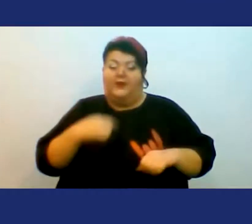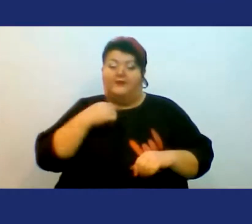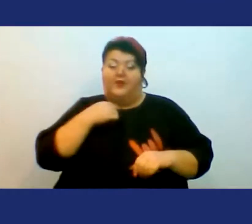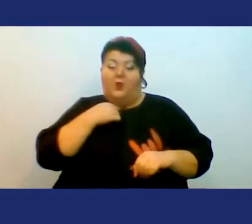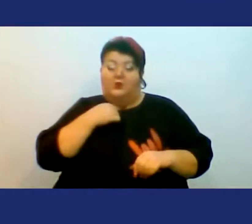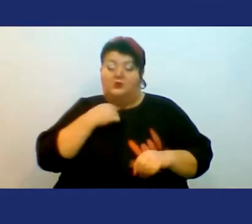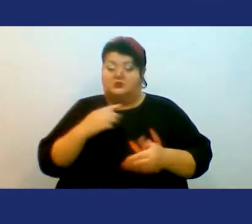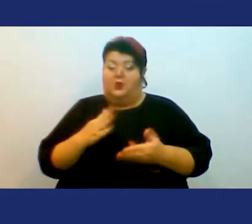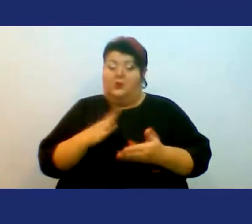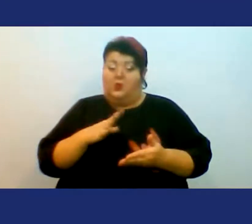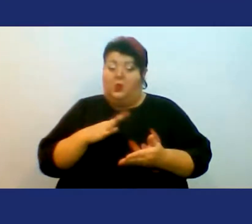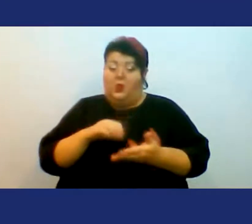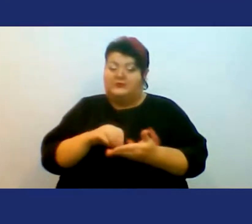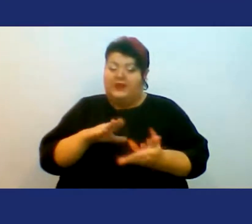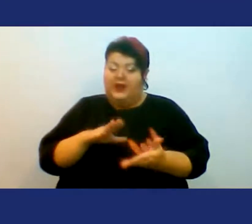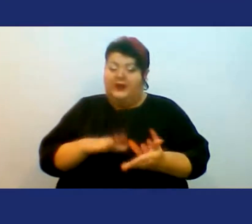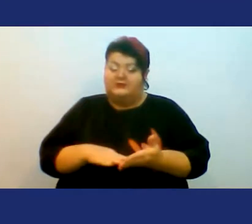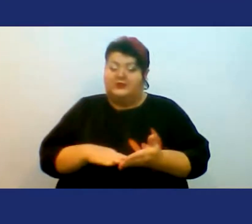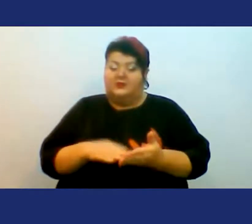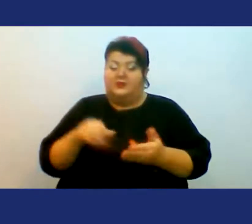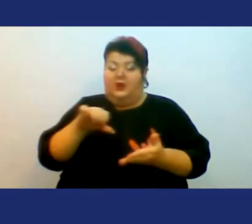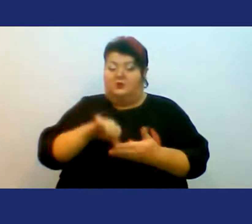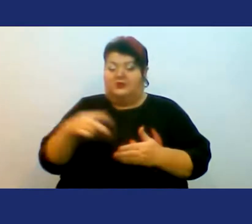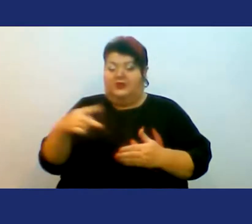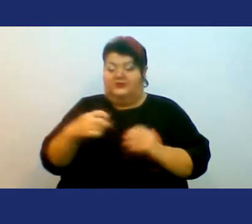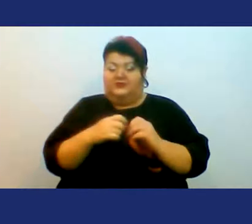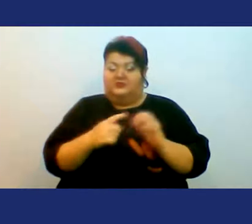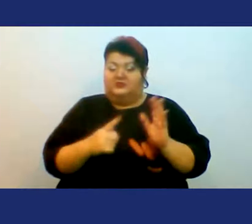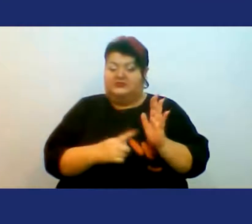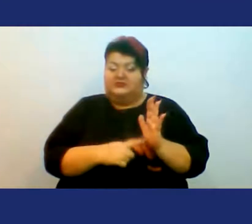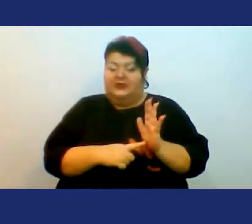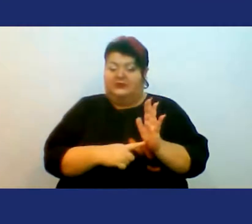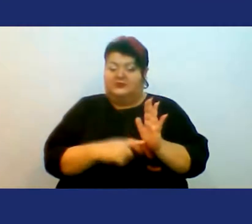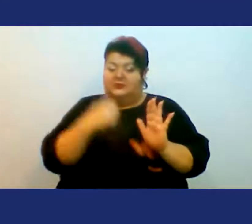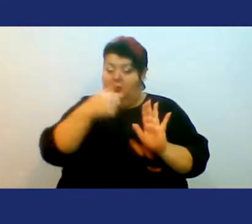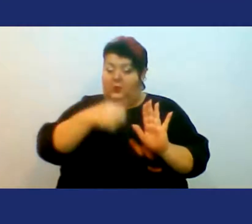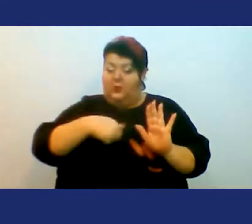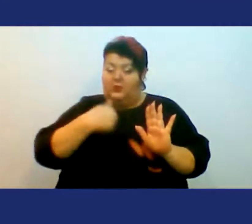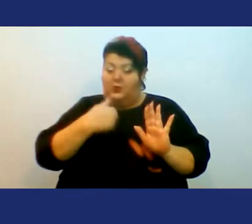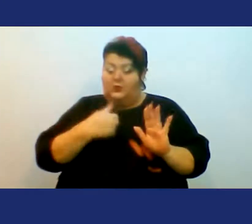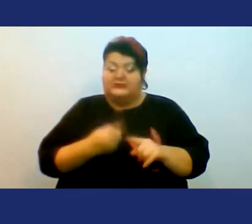varies very differently from other countries where that registration figure is nearly 90%.